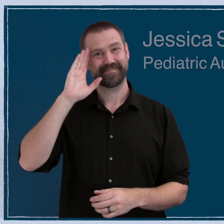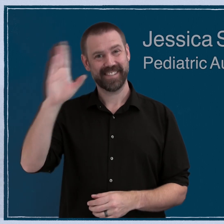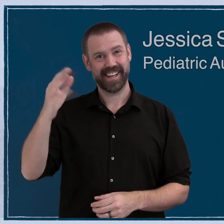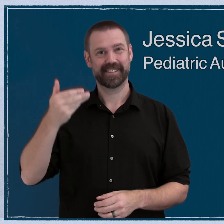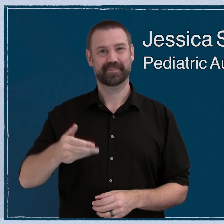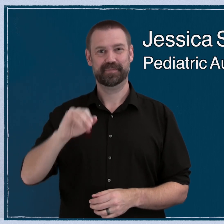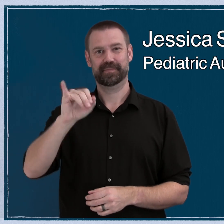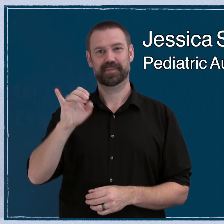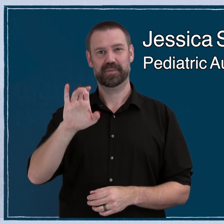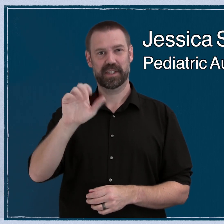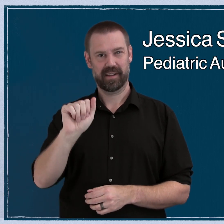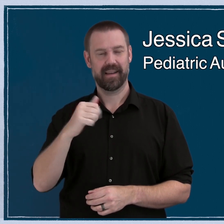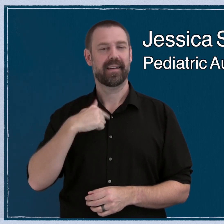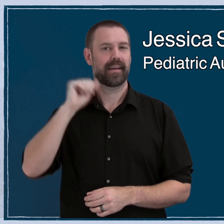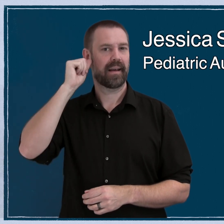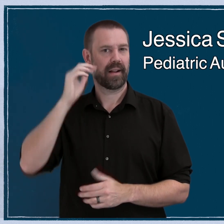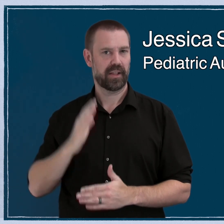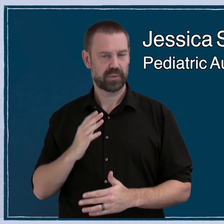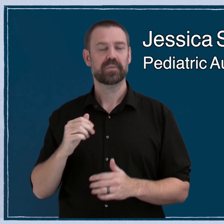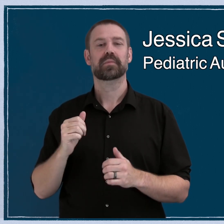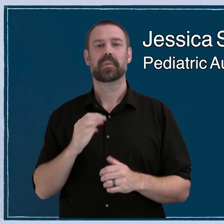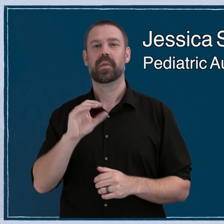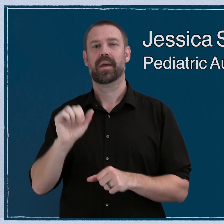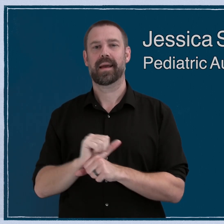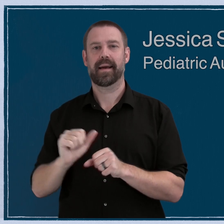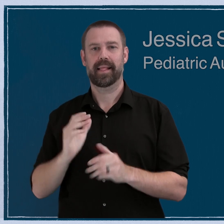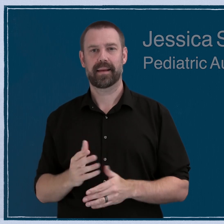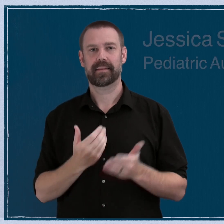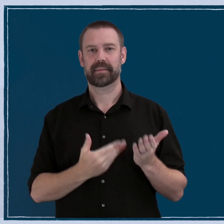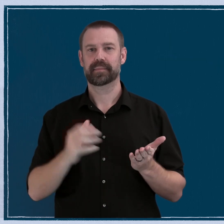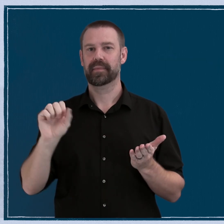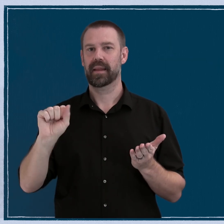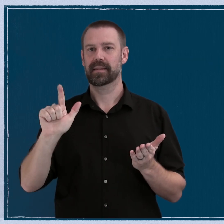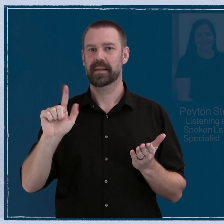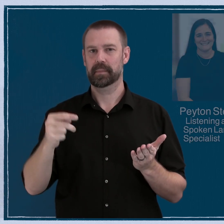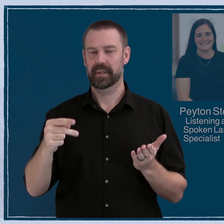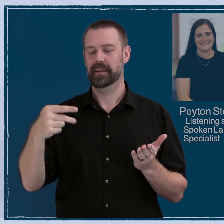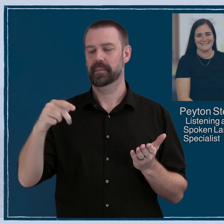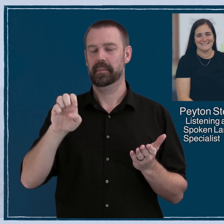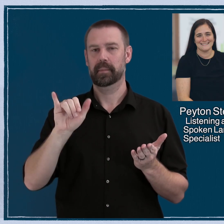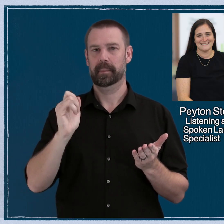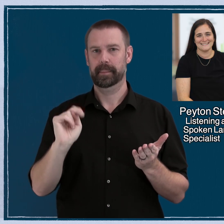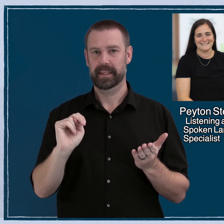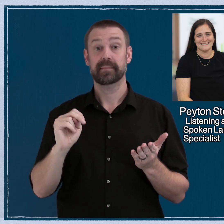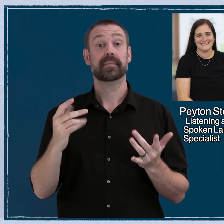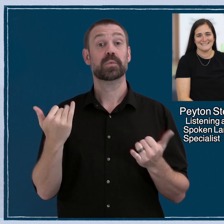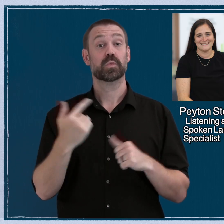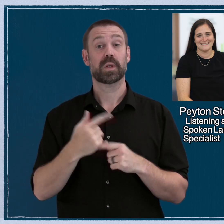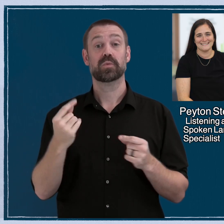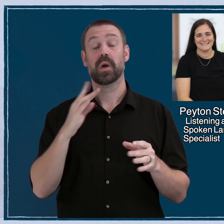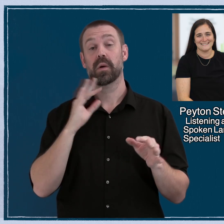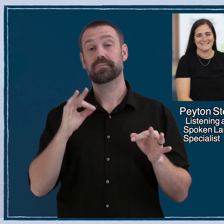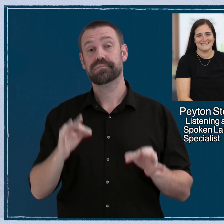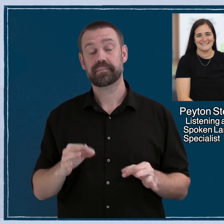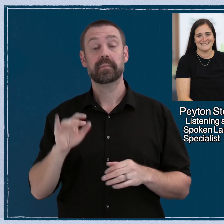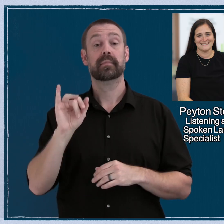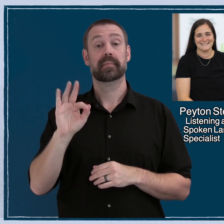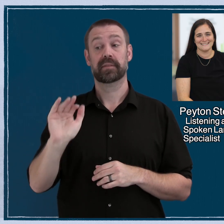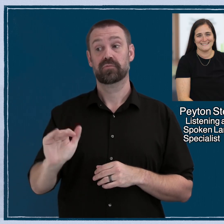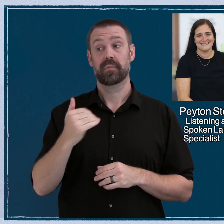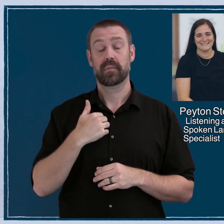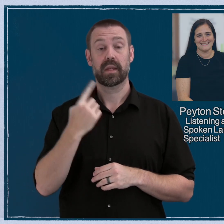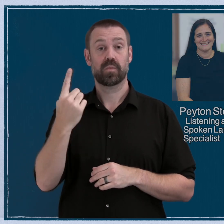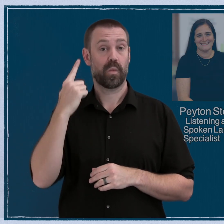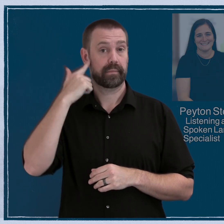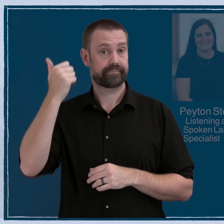Hi, I'm Jessica, an audiologist, and I'm here with my colleague, speech language pathologist Peyton. Today we're going to walk you through what it means